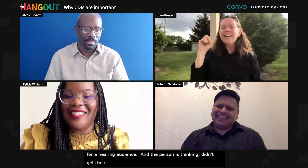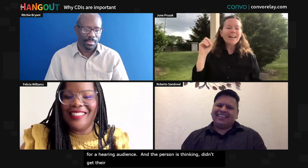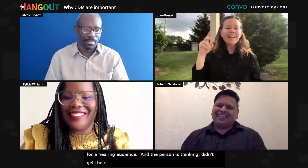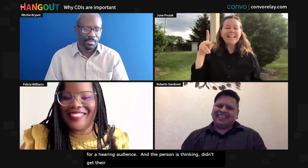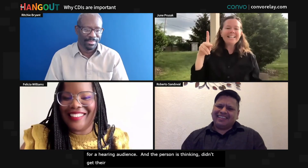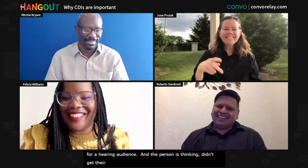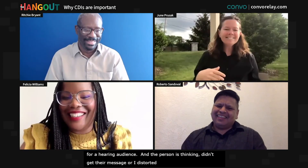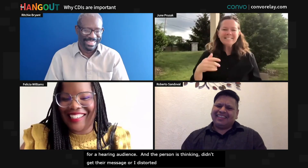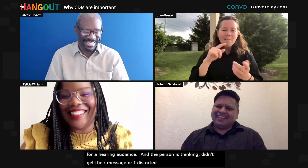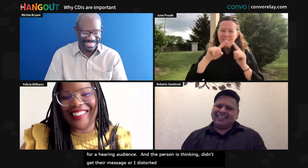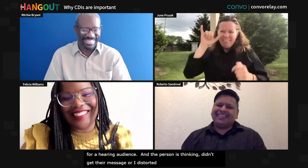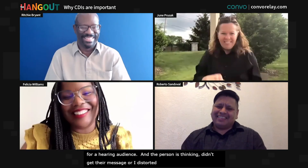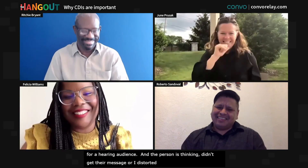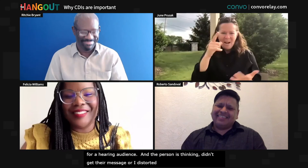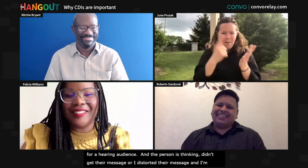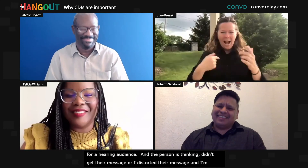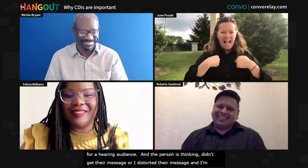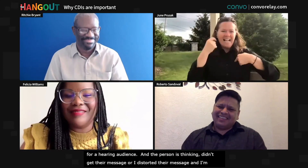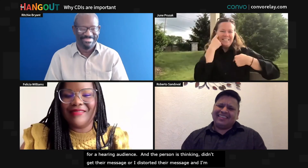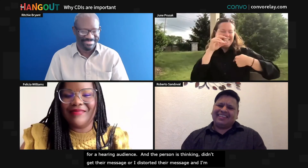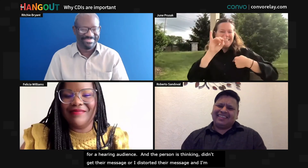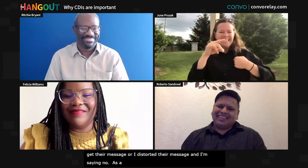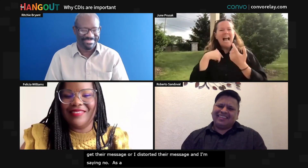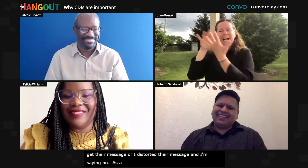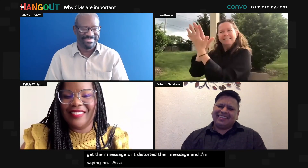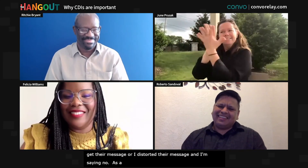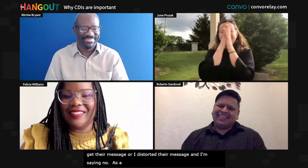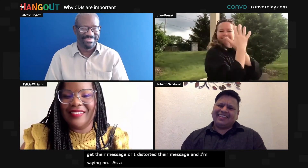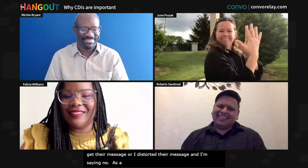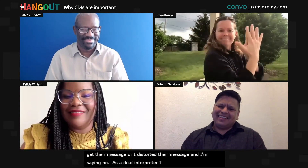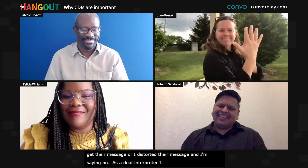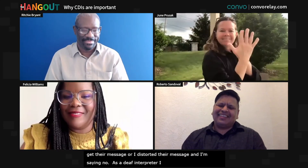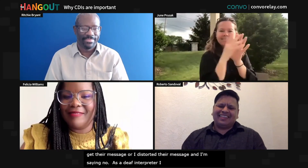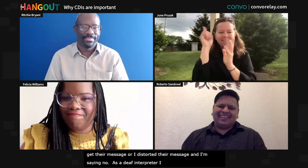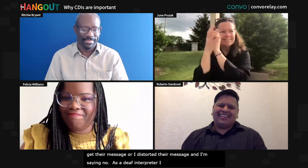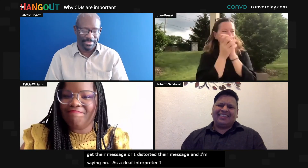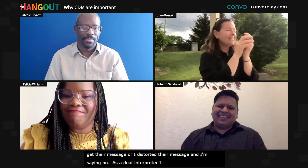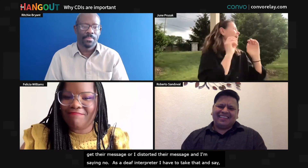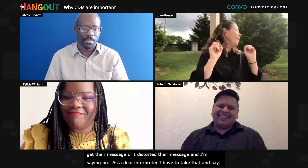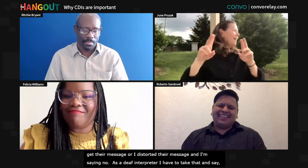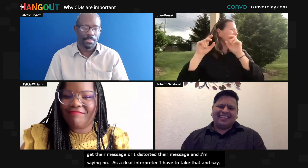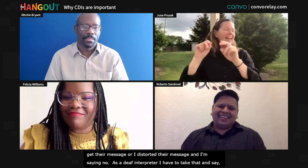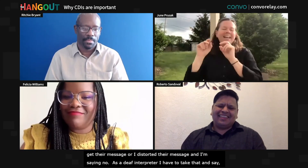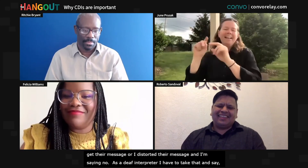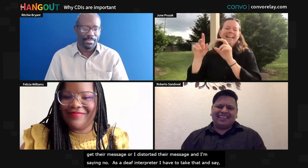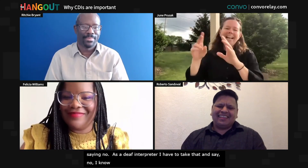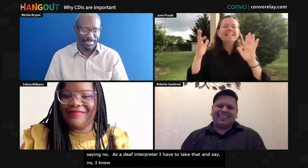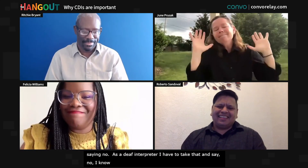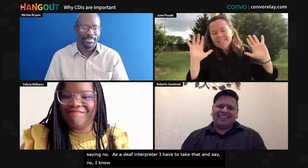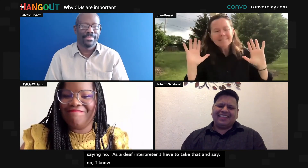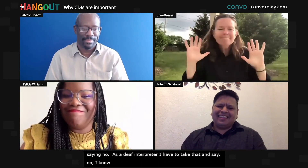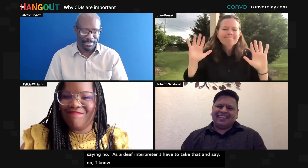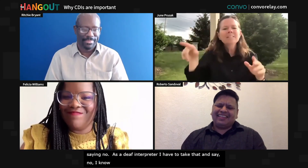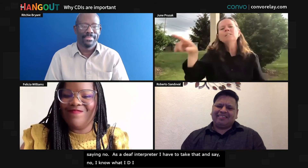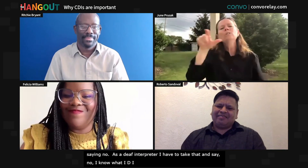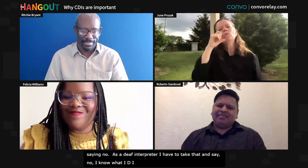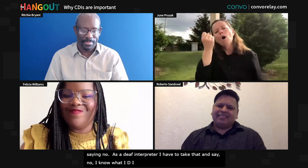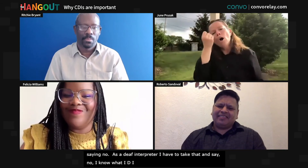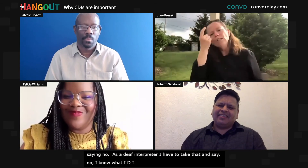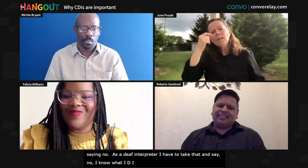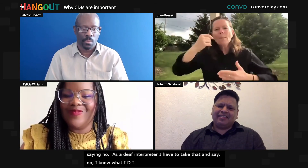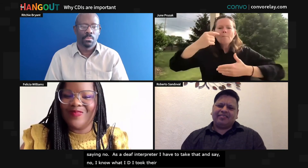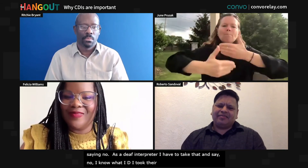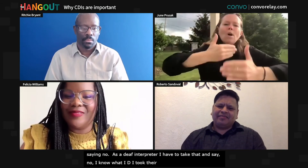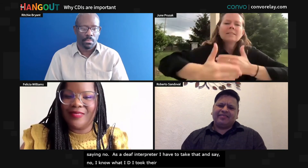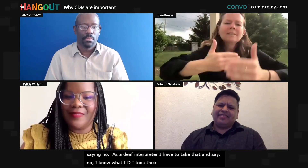So as a deaf interpreter, I have to take that. I have to say, "No, this is not." But I know what I did. I know I took their message and I was able to translate that for a